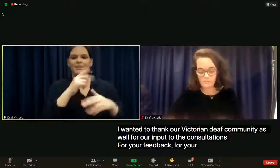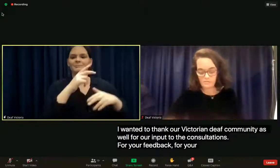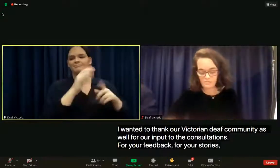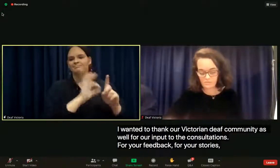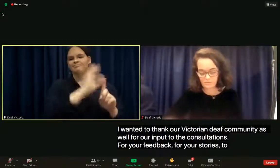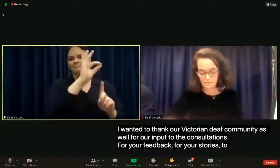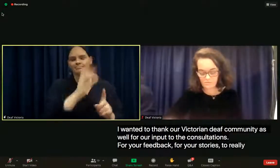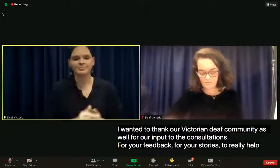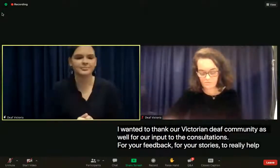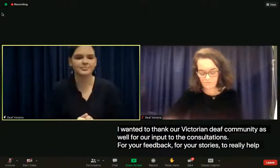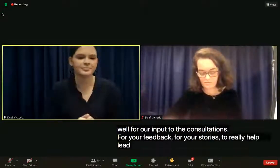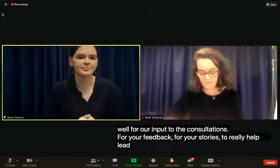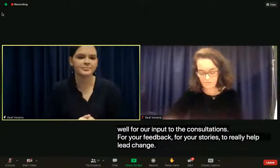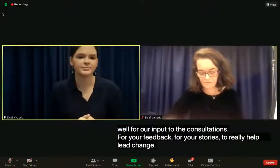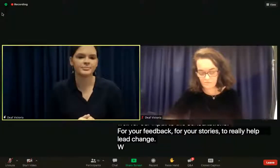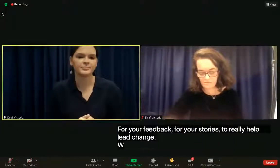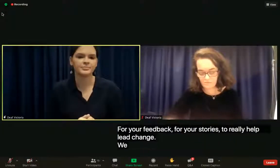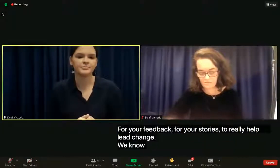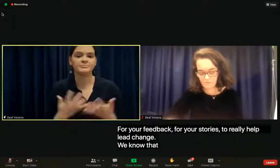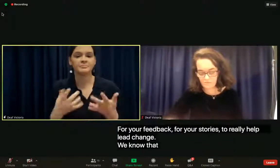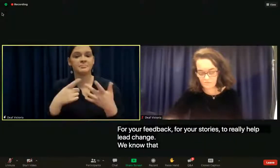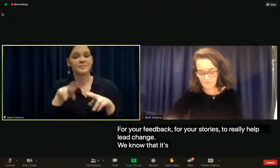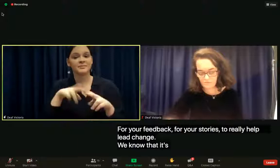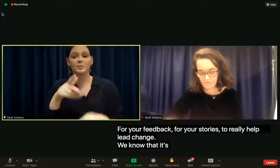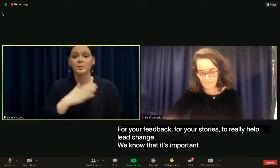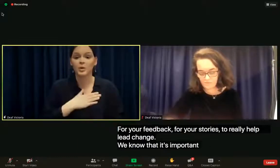us to share this information to make a better path forward.